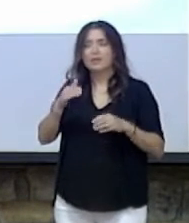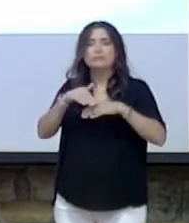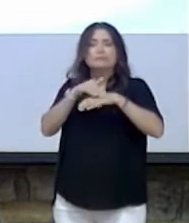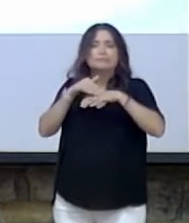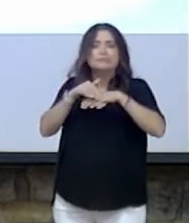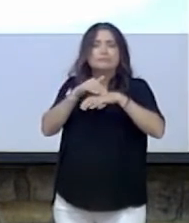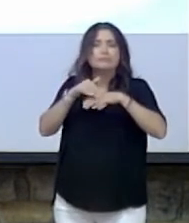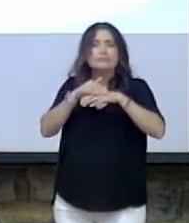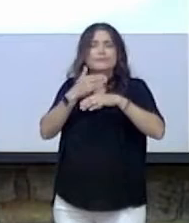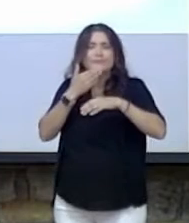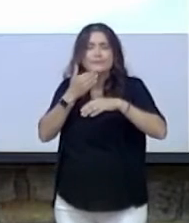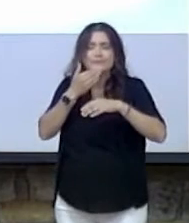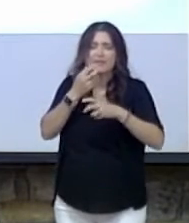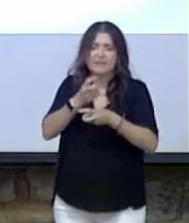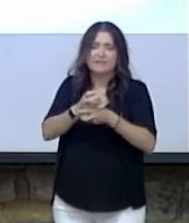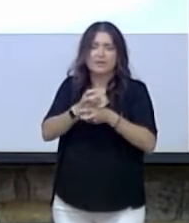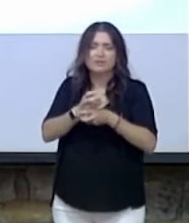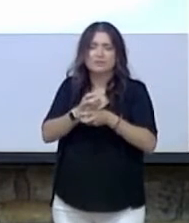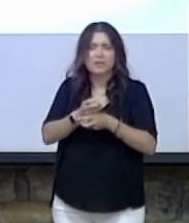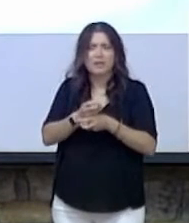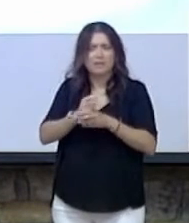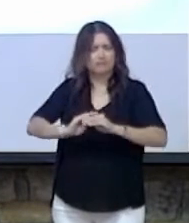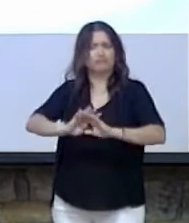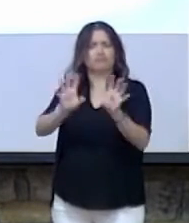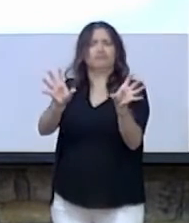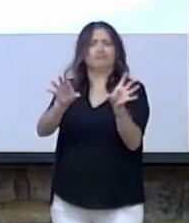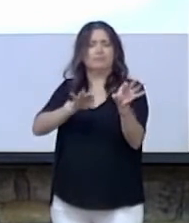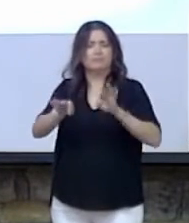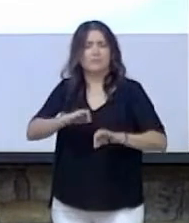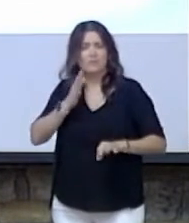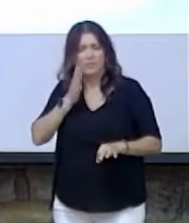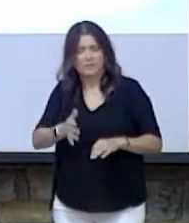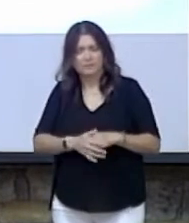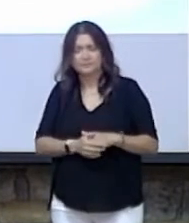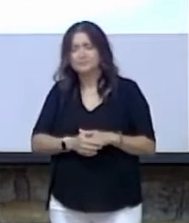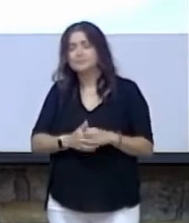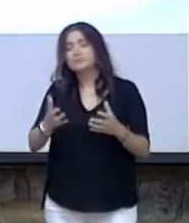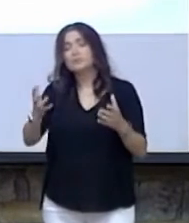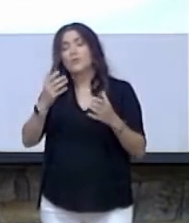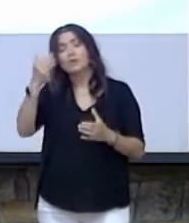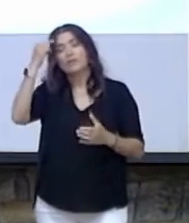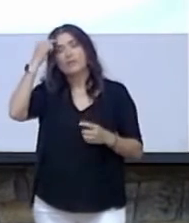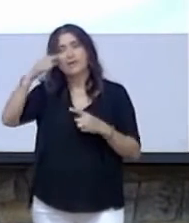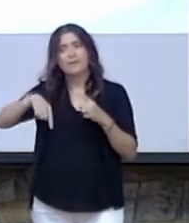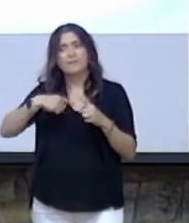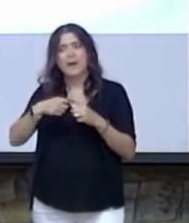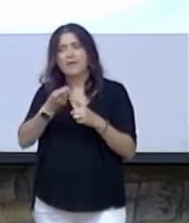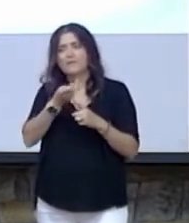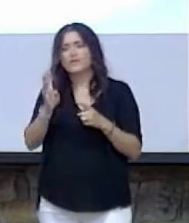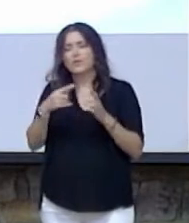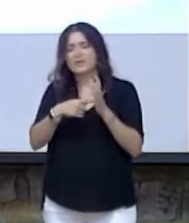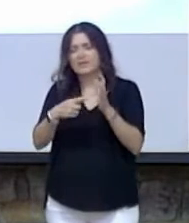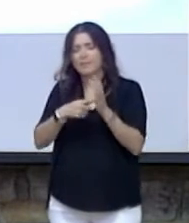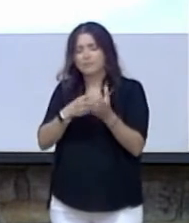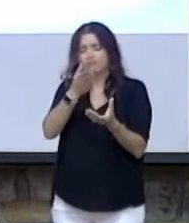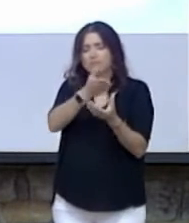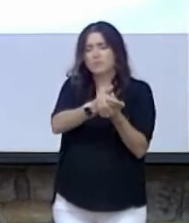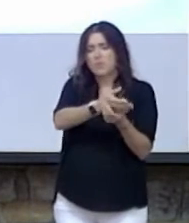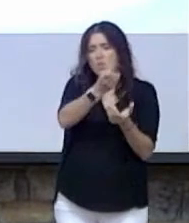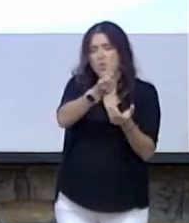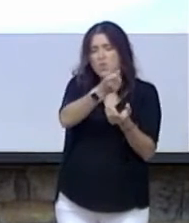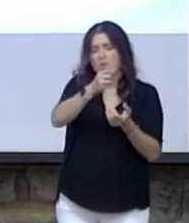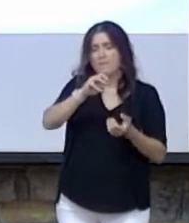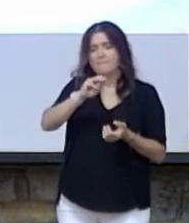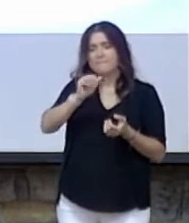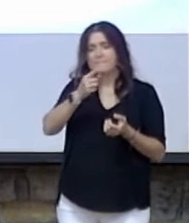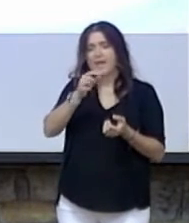comes along in following him. I want you to think about just a couple of examples. You can leave a marker here in Matthew chapter